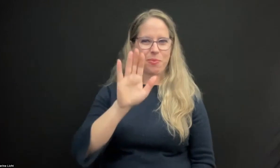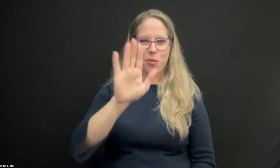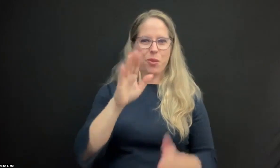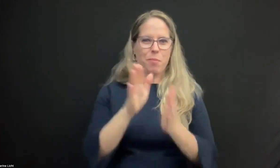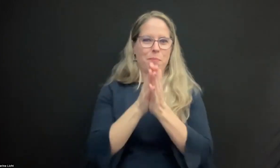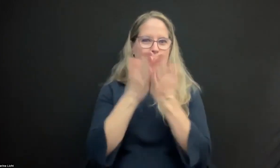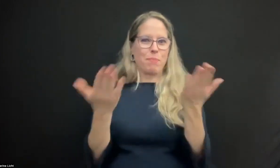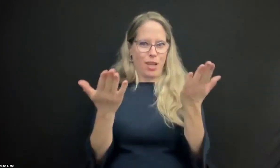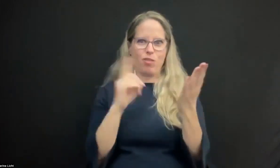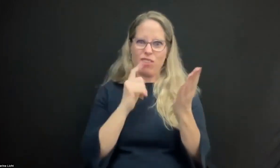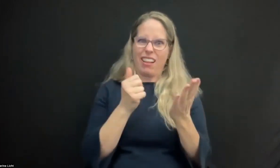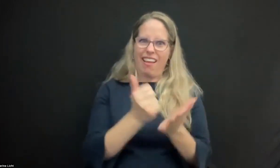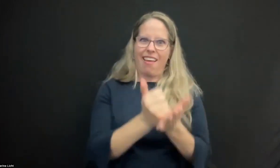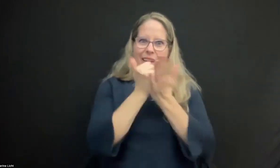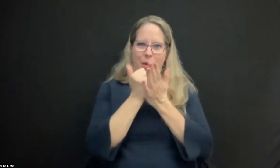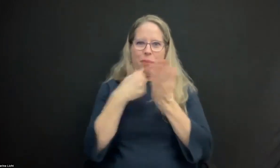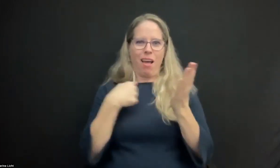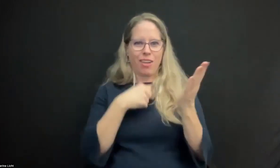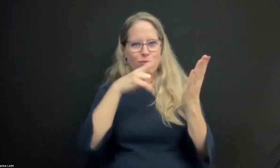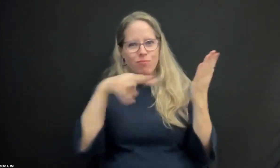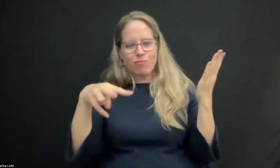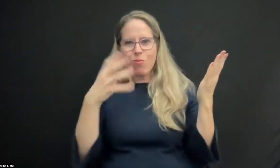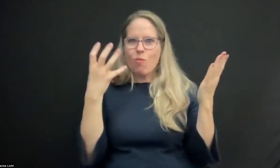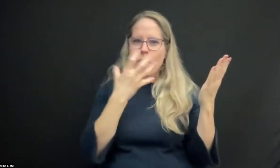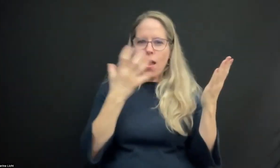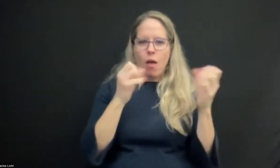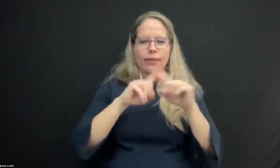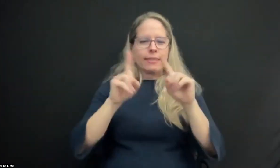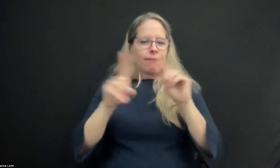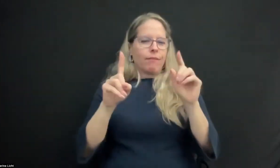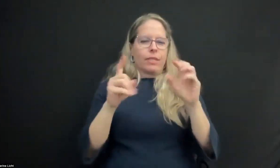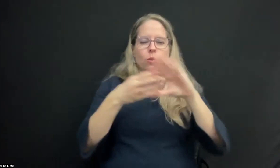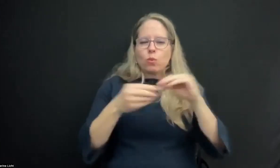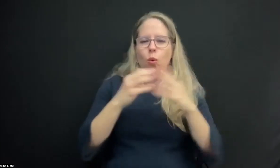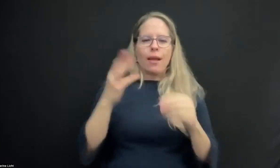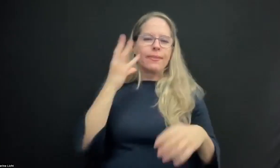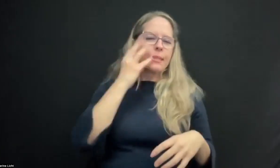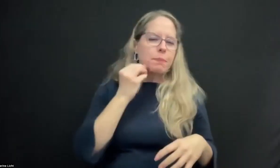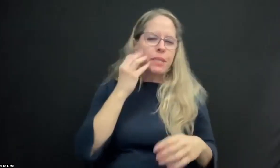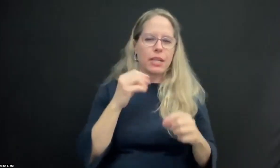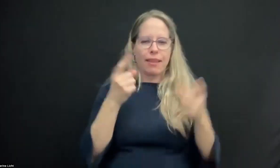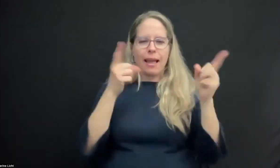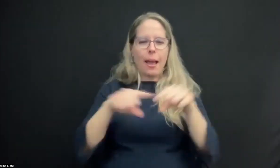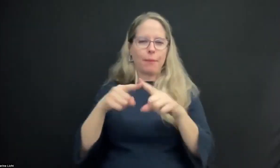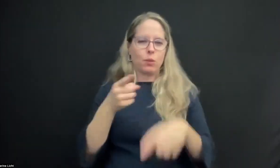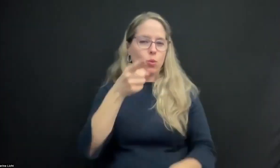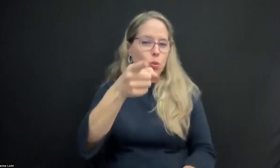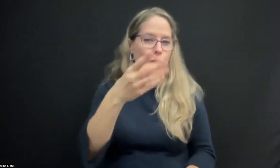This is Trina. Yeah, your book was really helpful in understanding those different experiences that happened